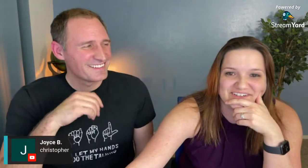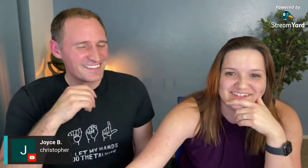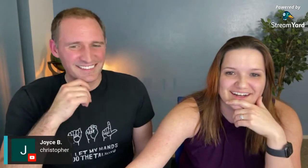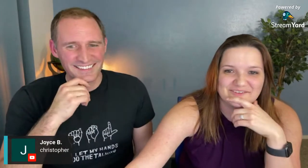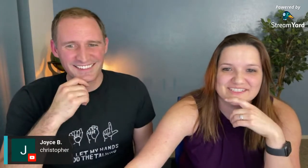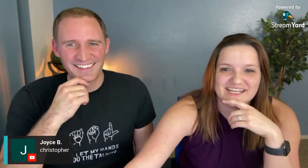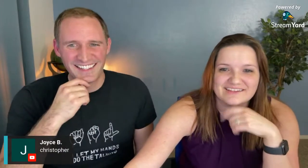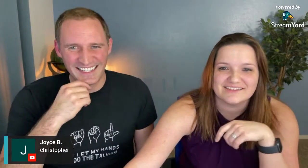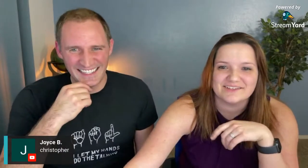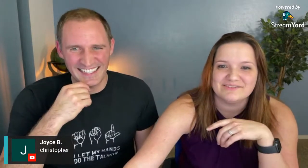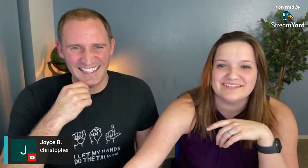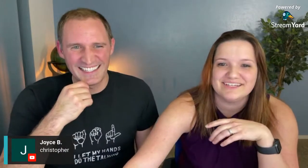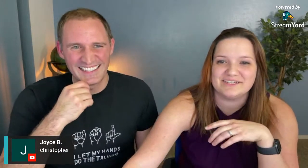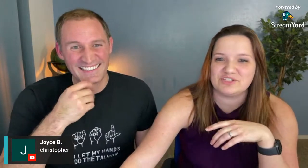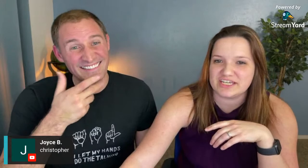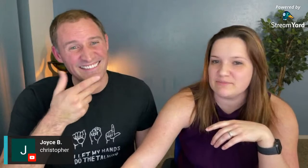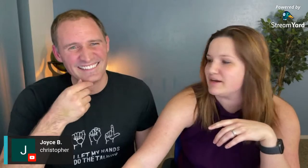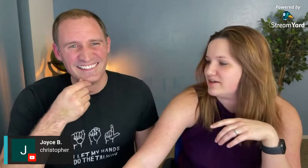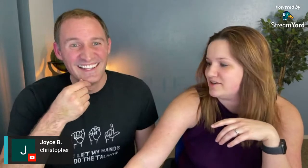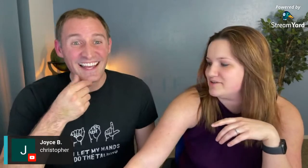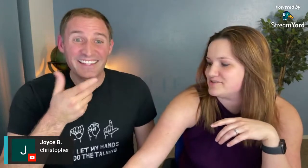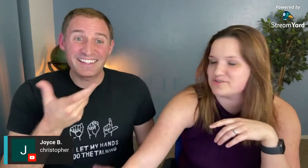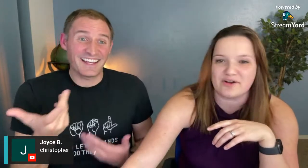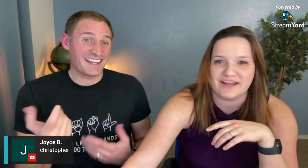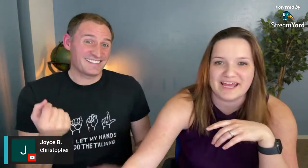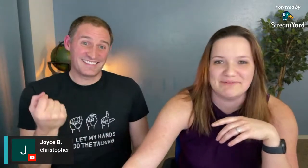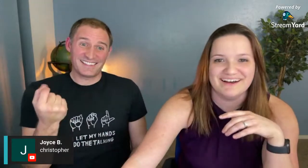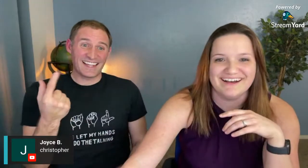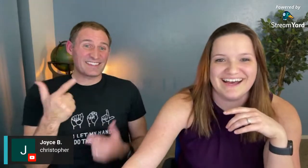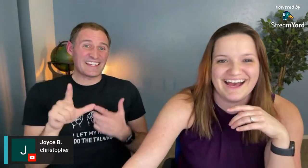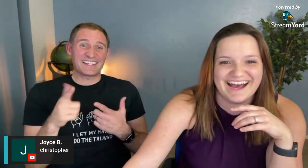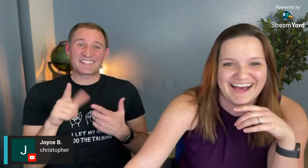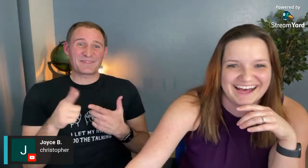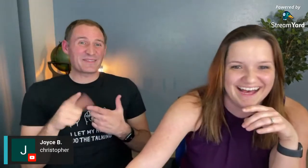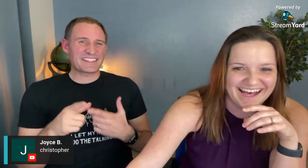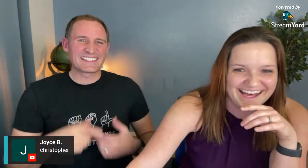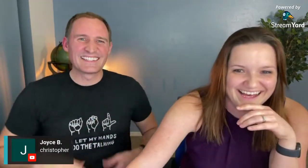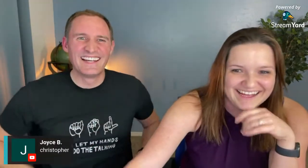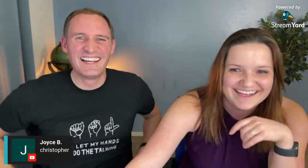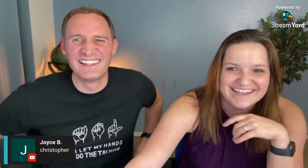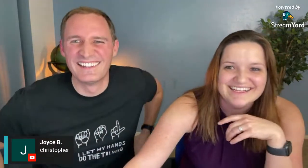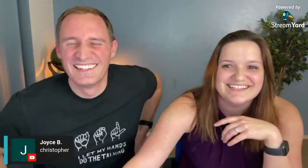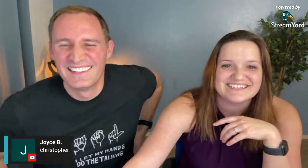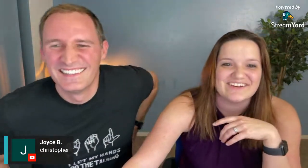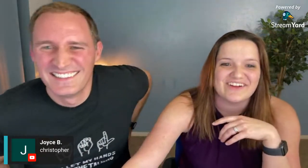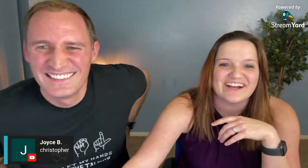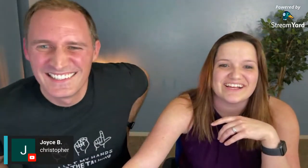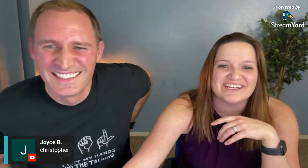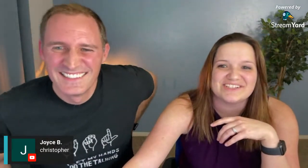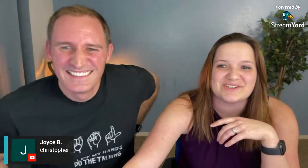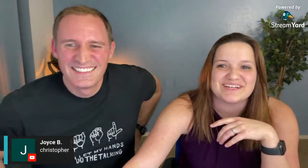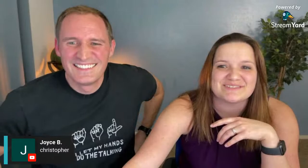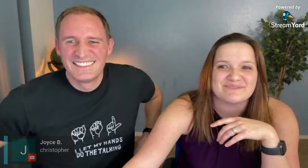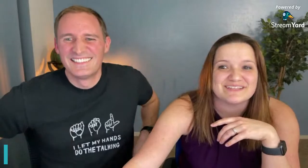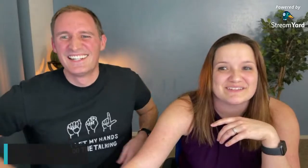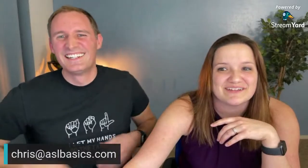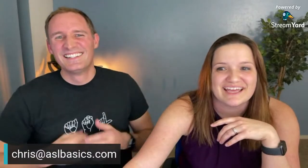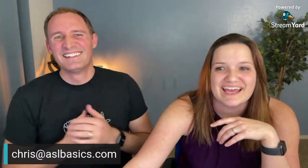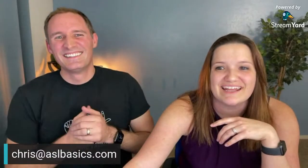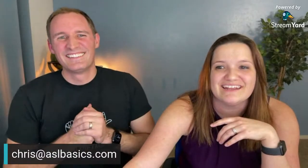Christopher. I was like, you cheeky bugger, you used your own name. 11 letters, baby. So very good. Joyce B. So again,